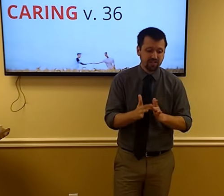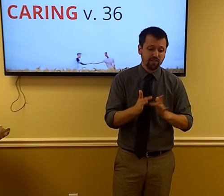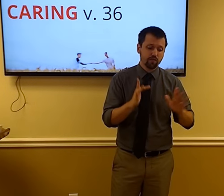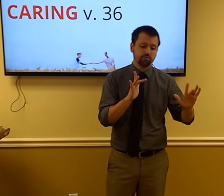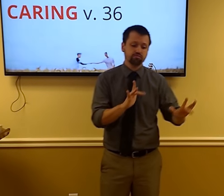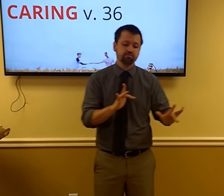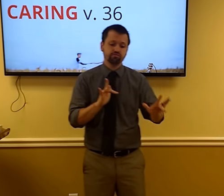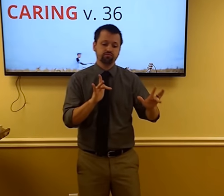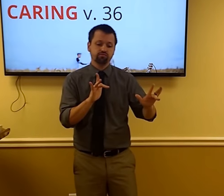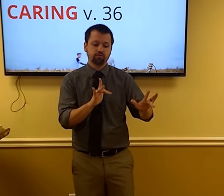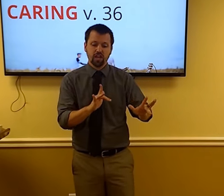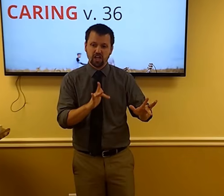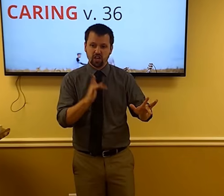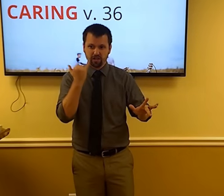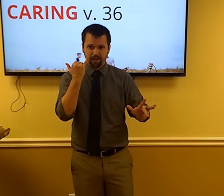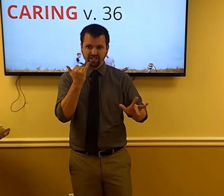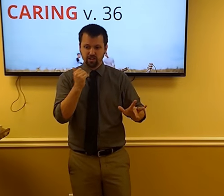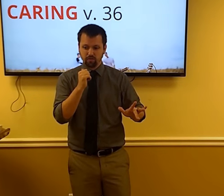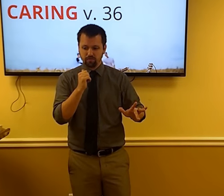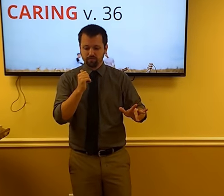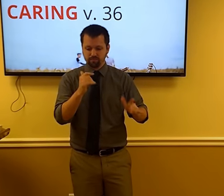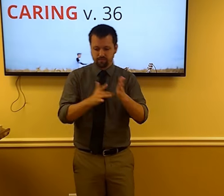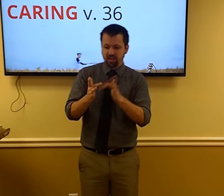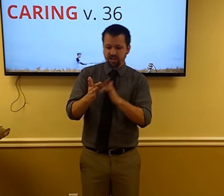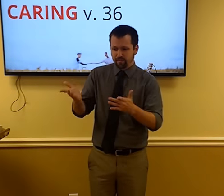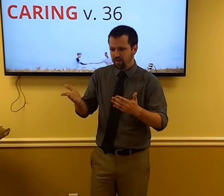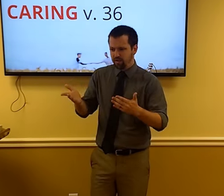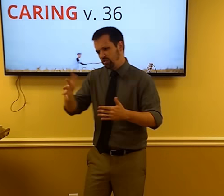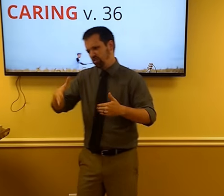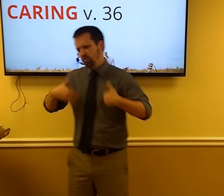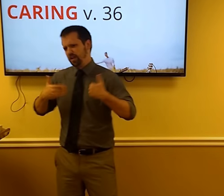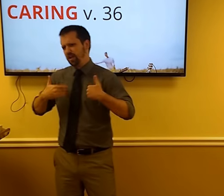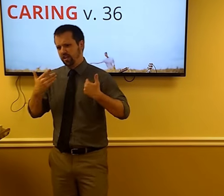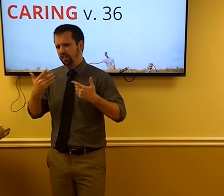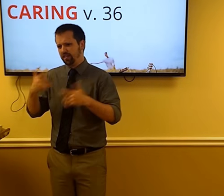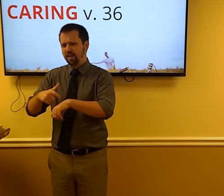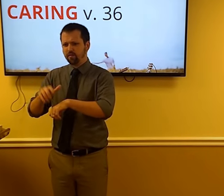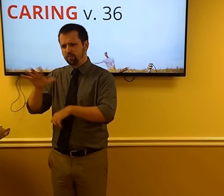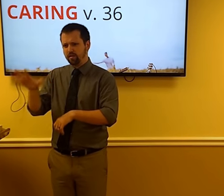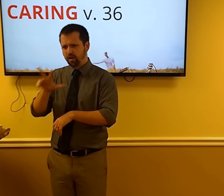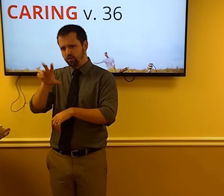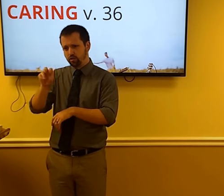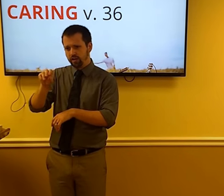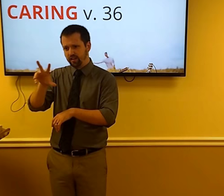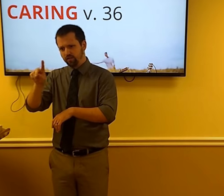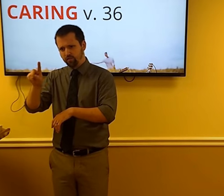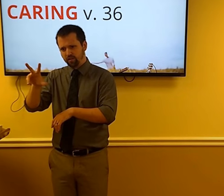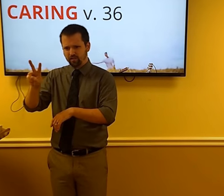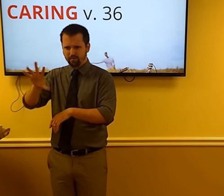Jesus, you can imagine, you know, Jesus, I mean, he would have been kind of young at this time. He would have been about 30, 31, 30,